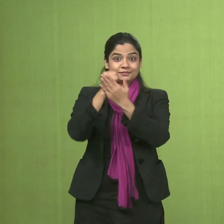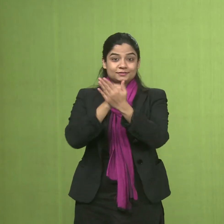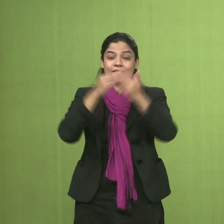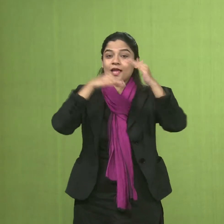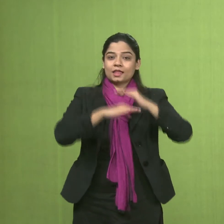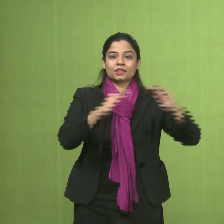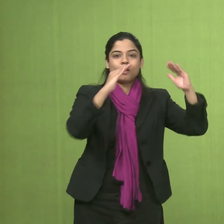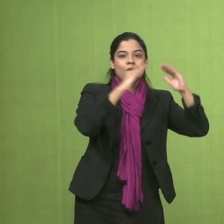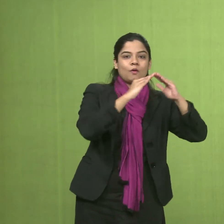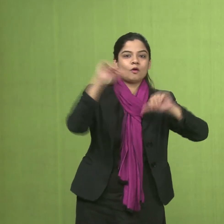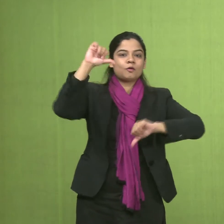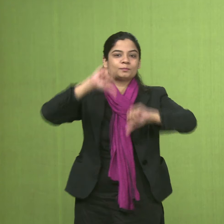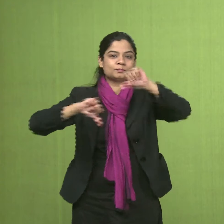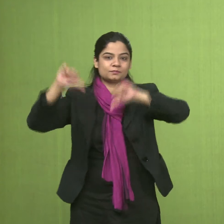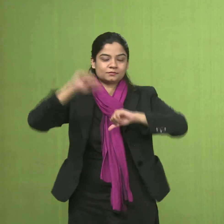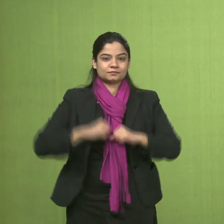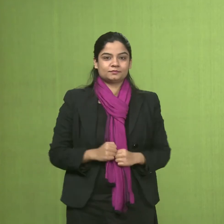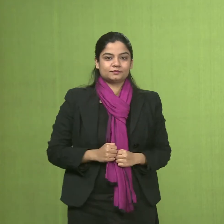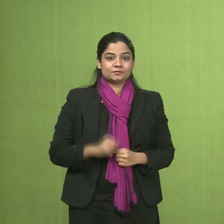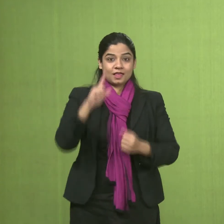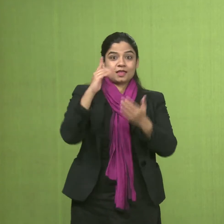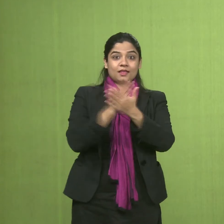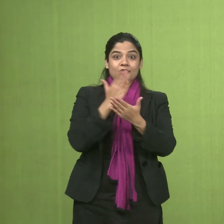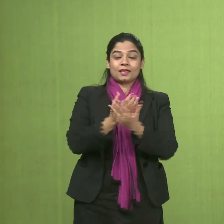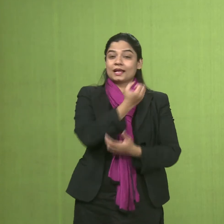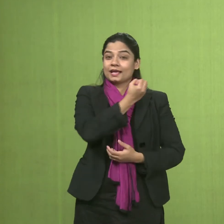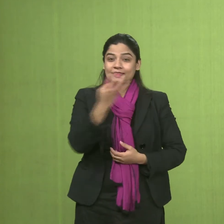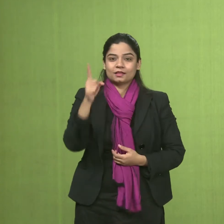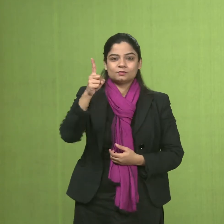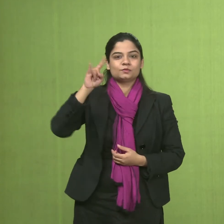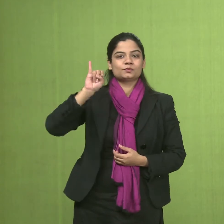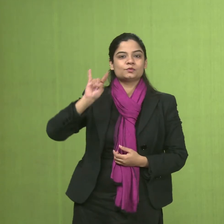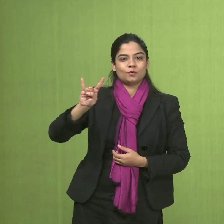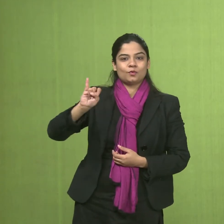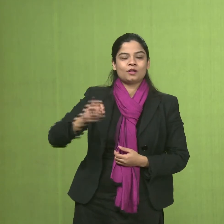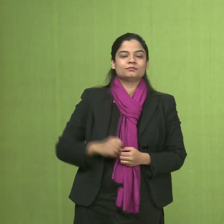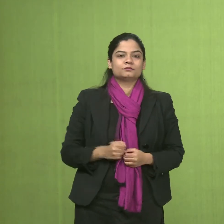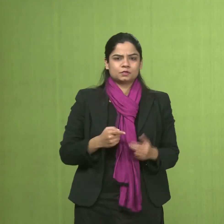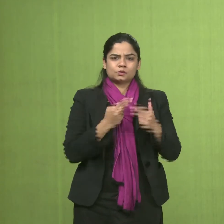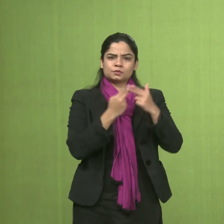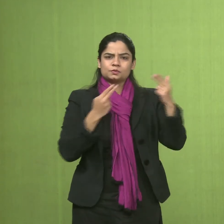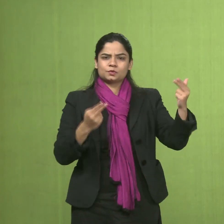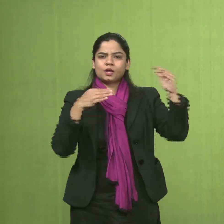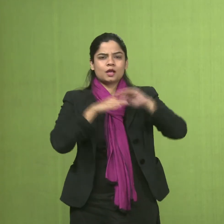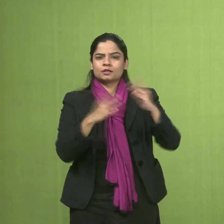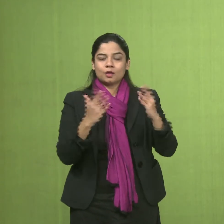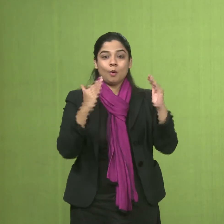The subject is Home Science, lesson number 16. The title